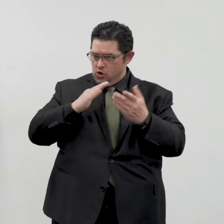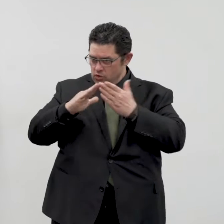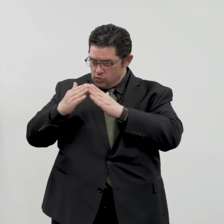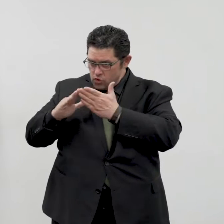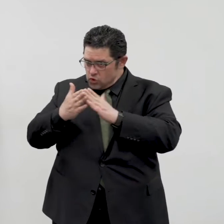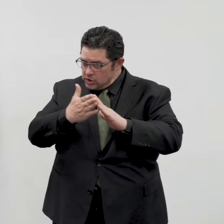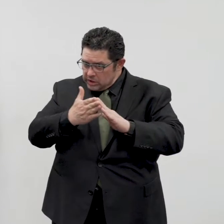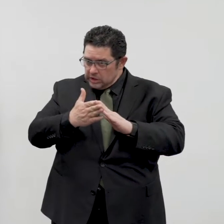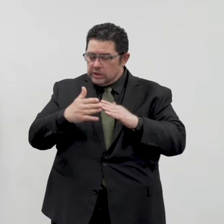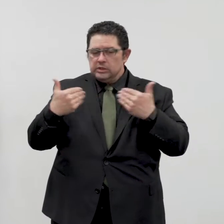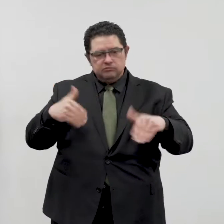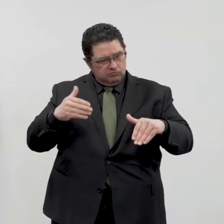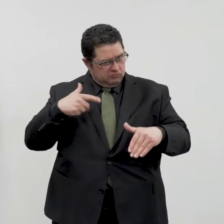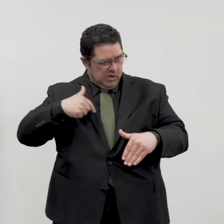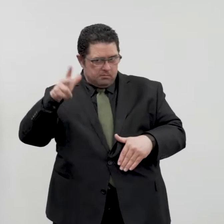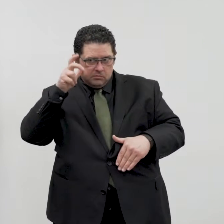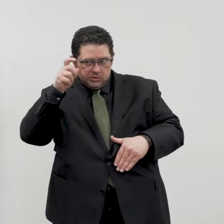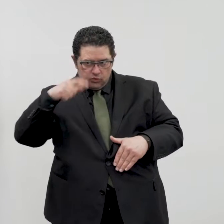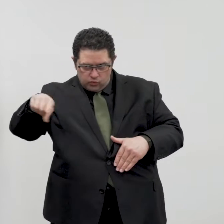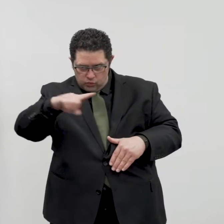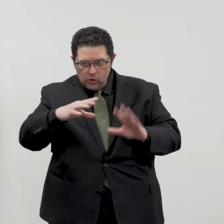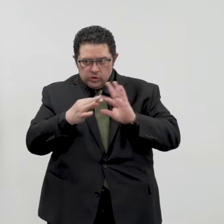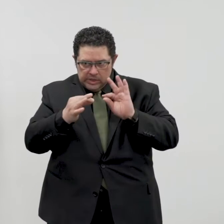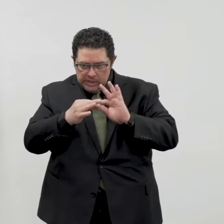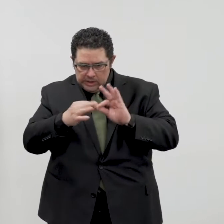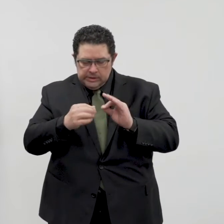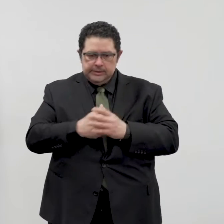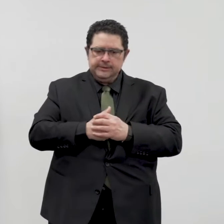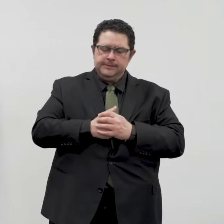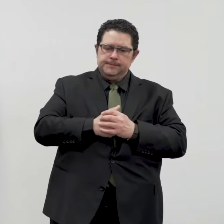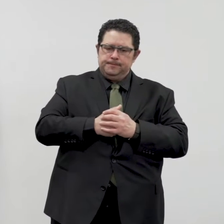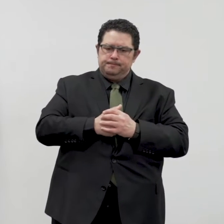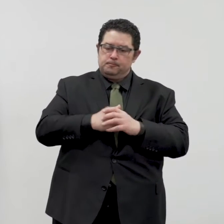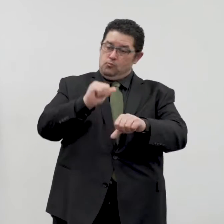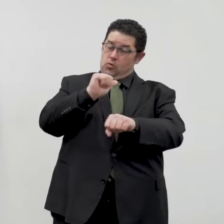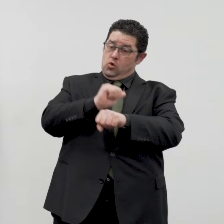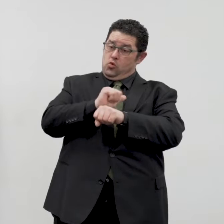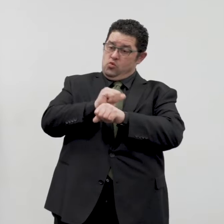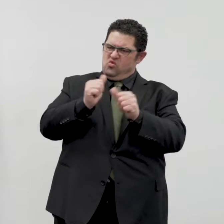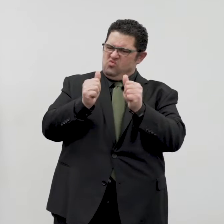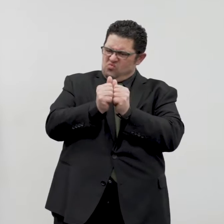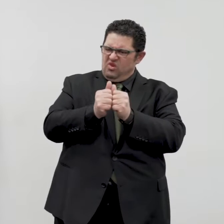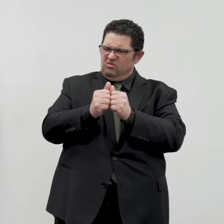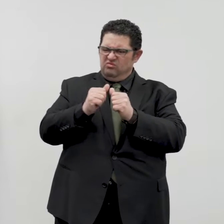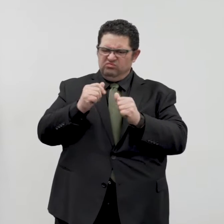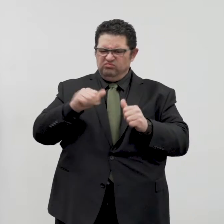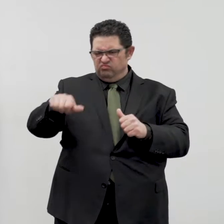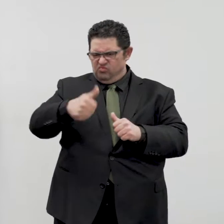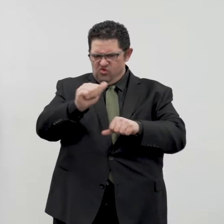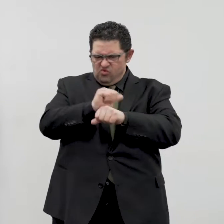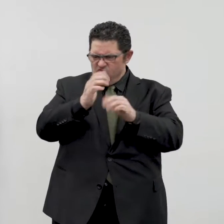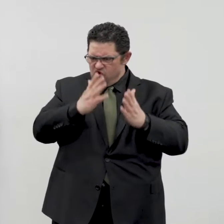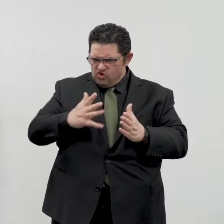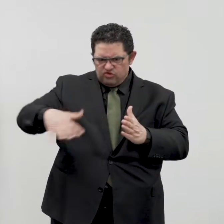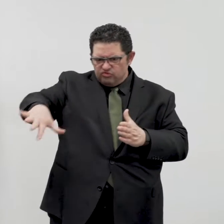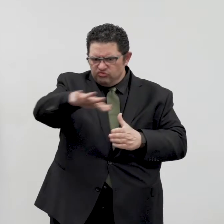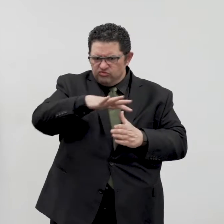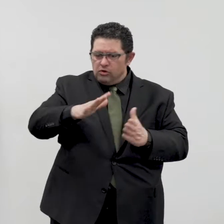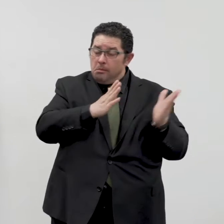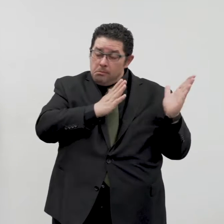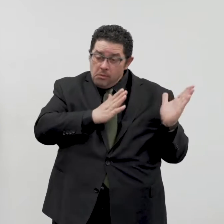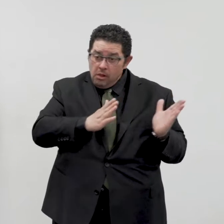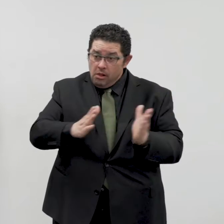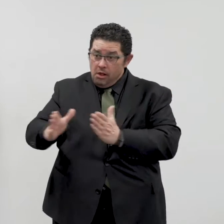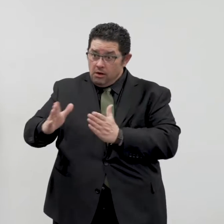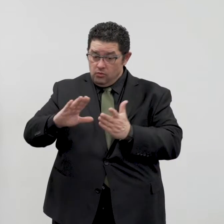hear what they're saying. Working closely with our municipal leaders and our business community, planning will begin